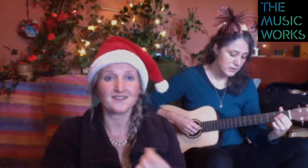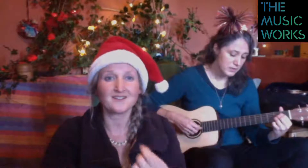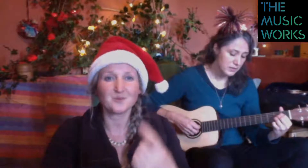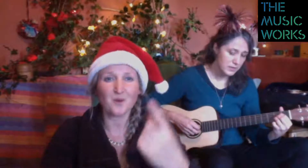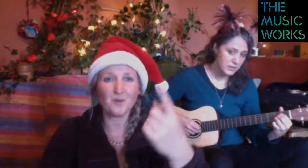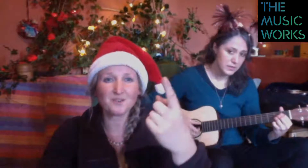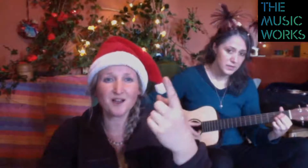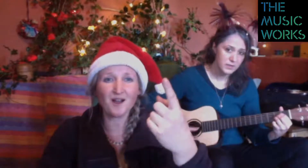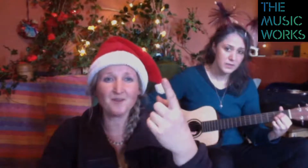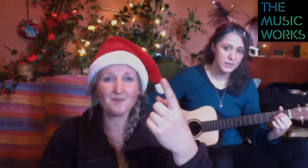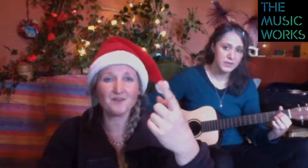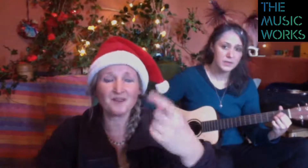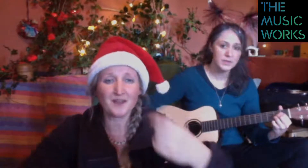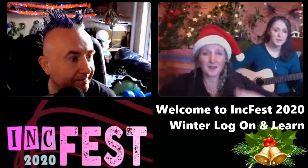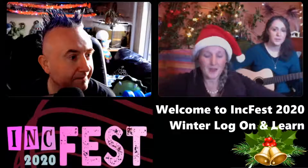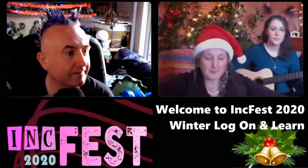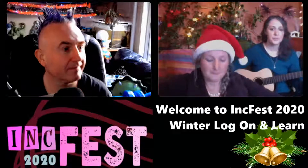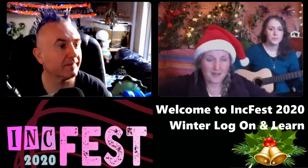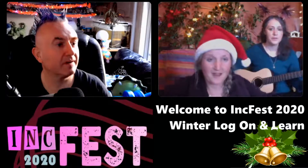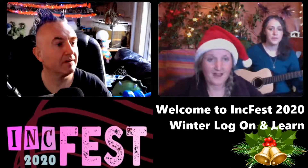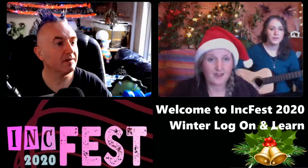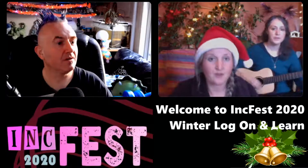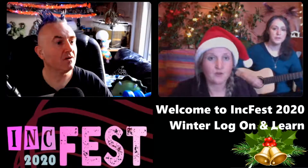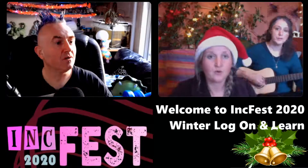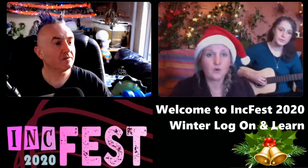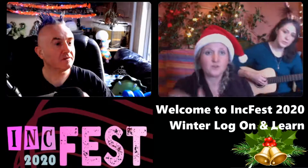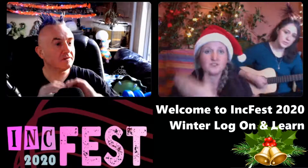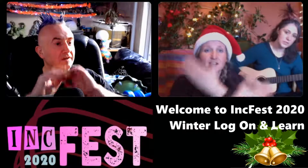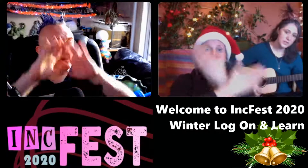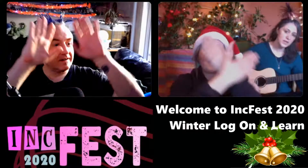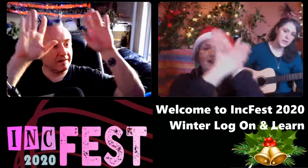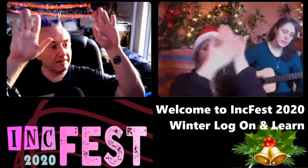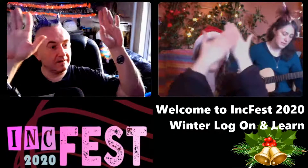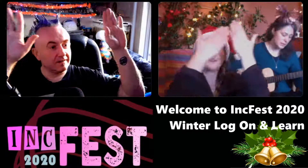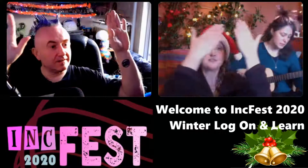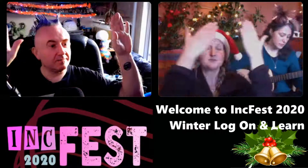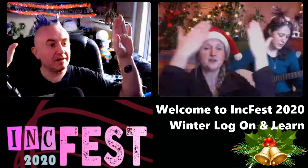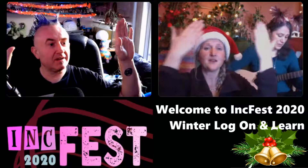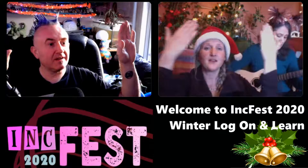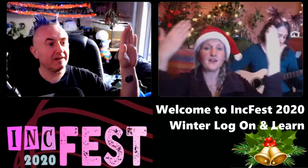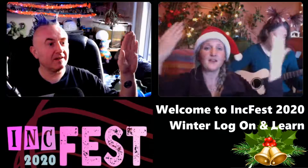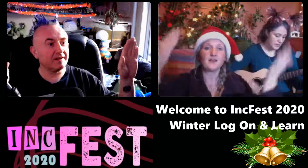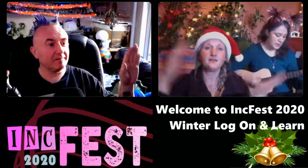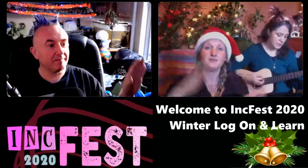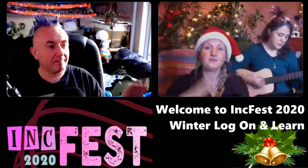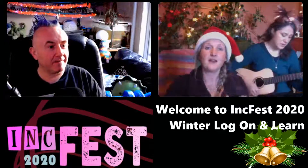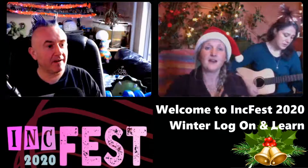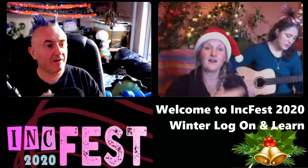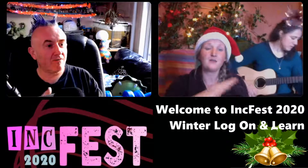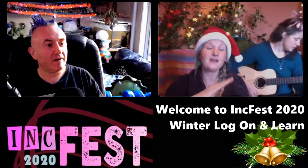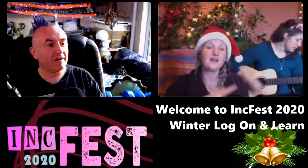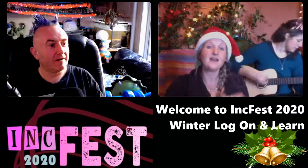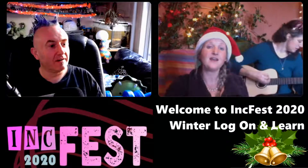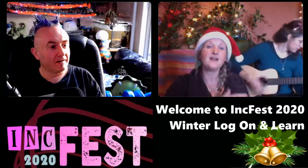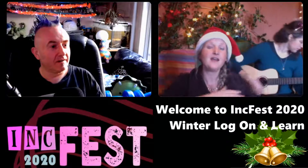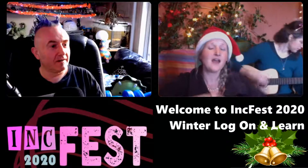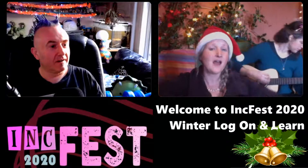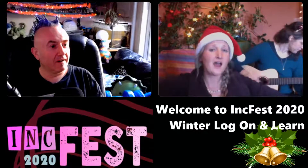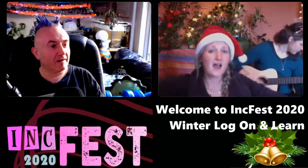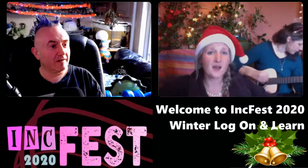white. One more time. May your days be merry and